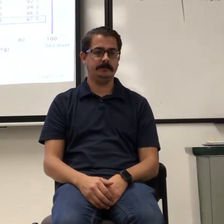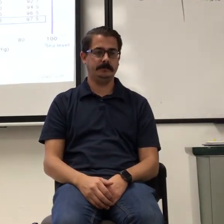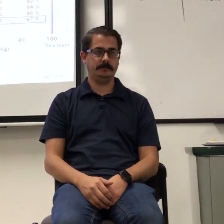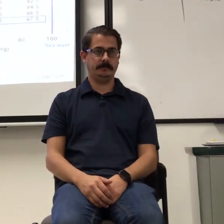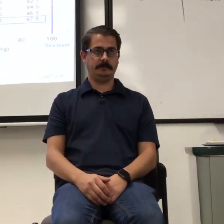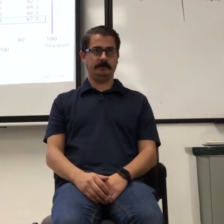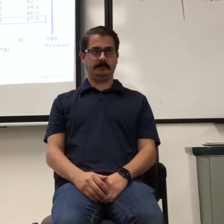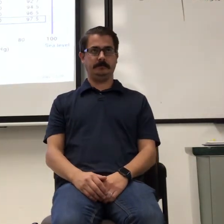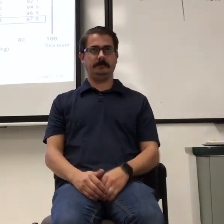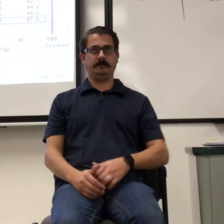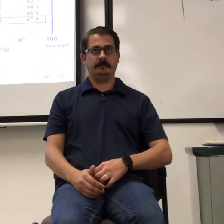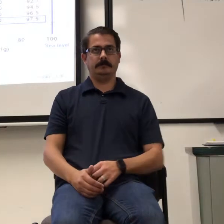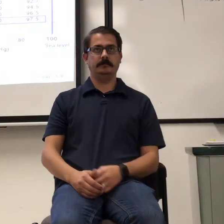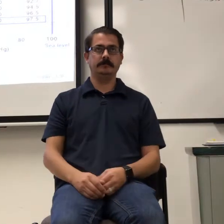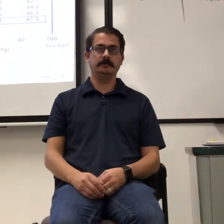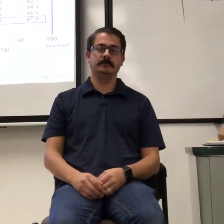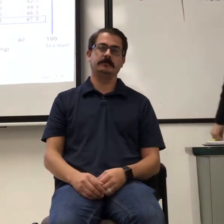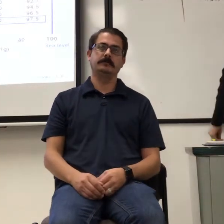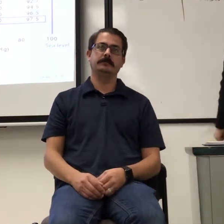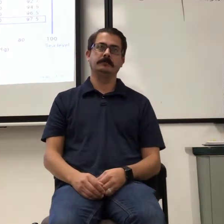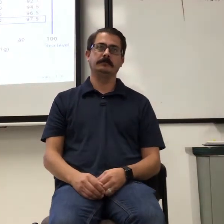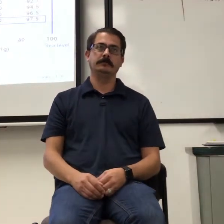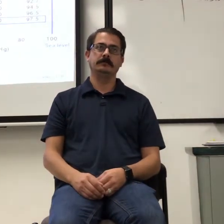But let's say you kind of like,